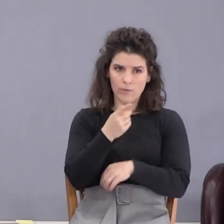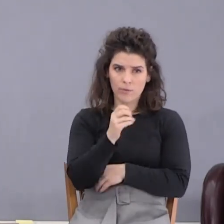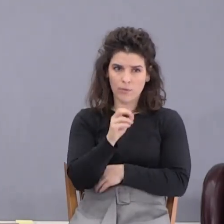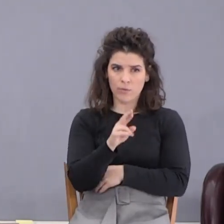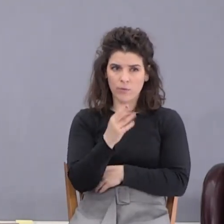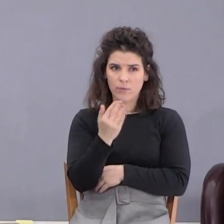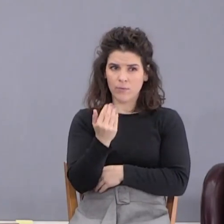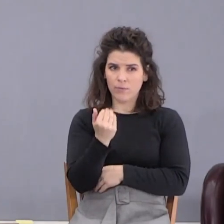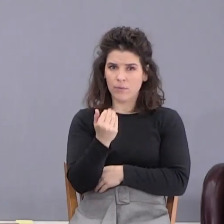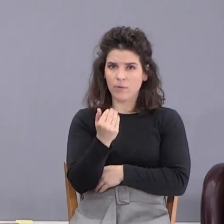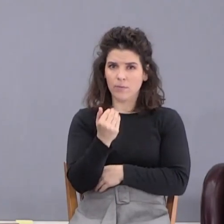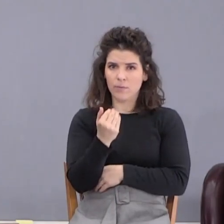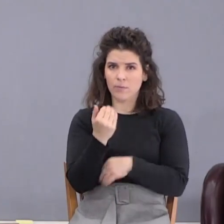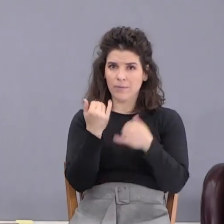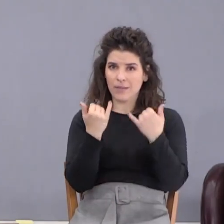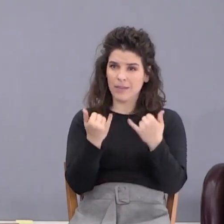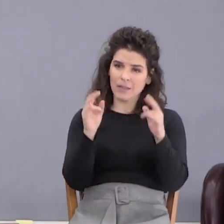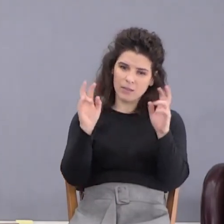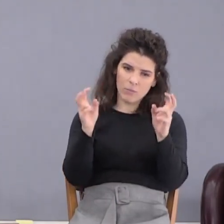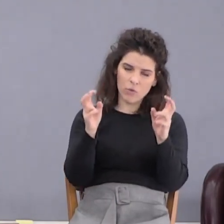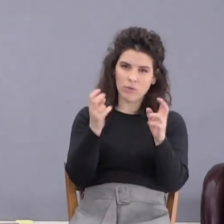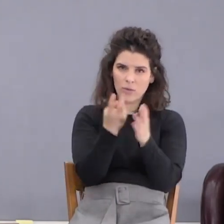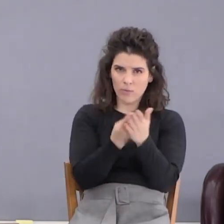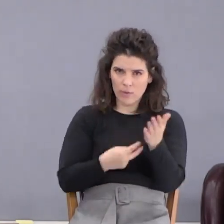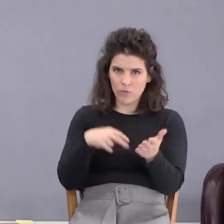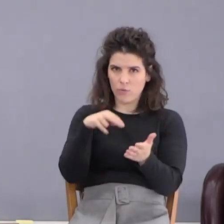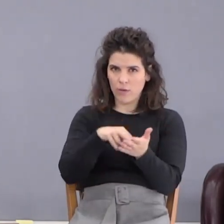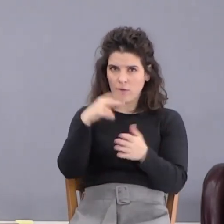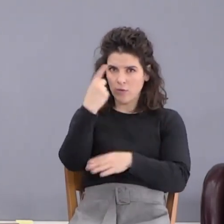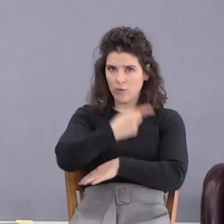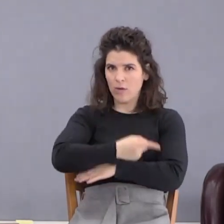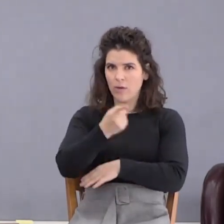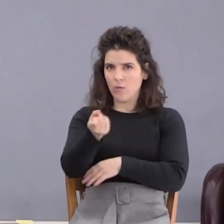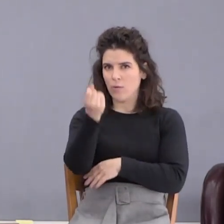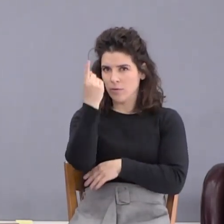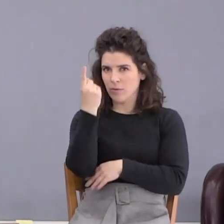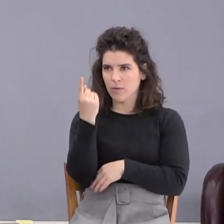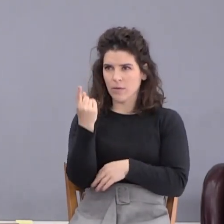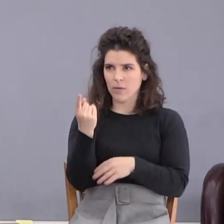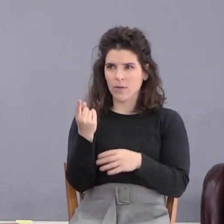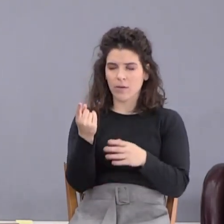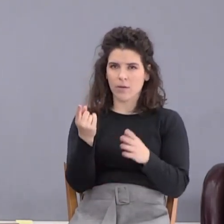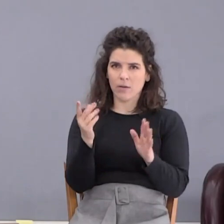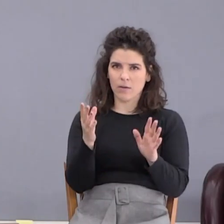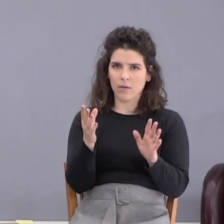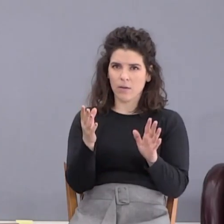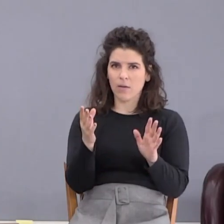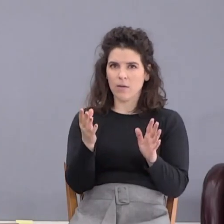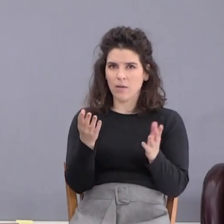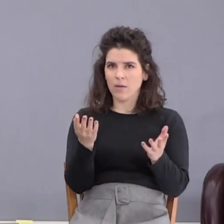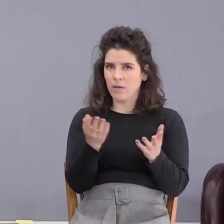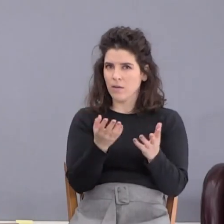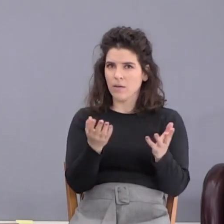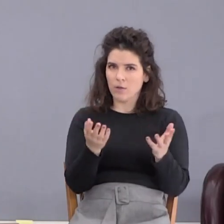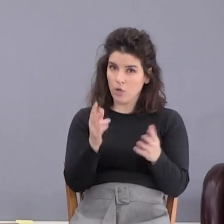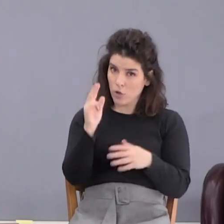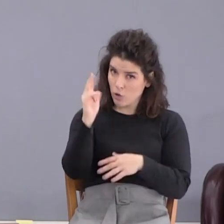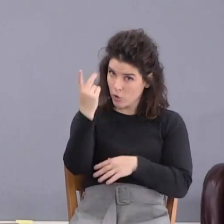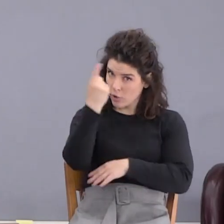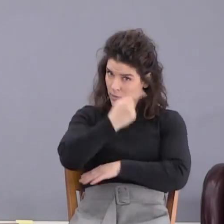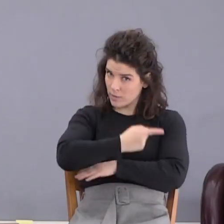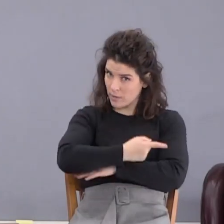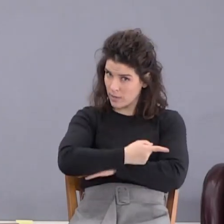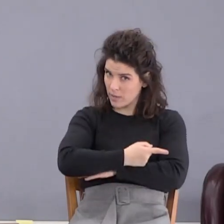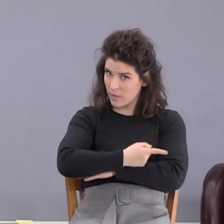15, today is supposedly resurrection day, right? And you understand, you know, okay. The third